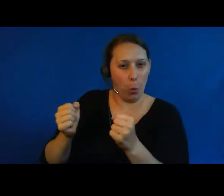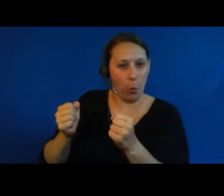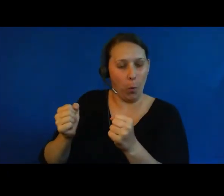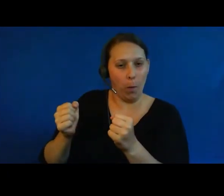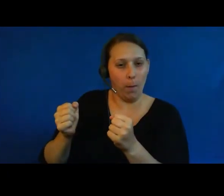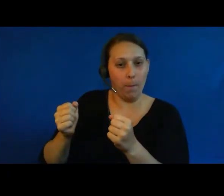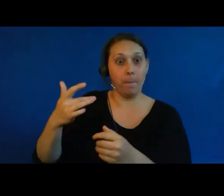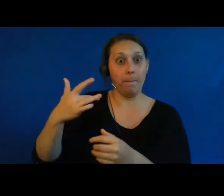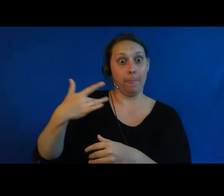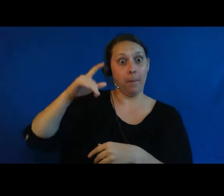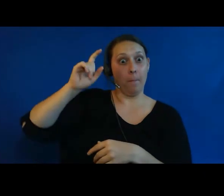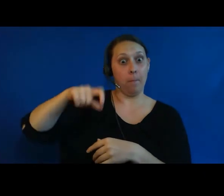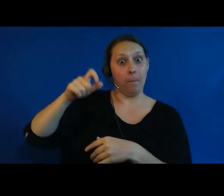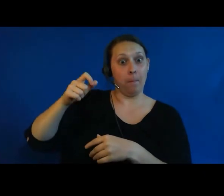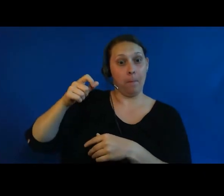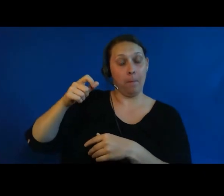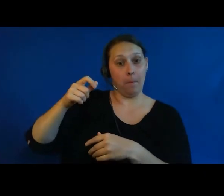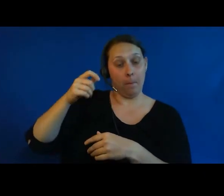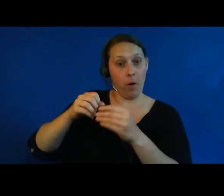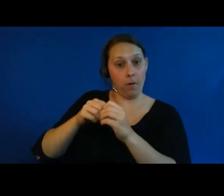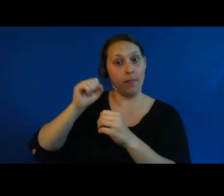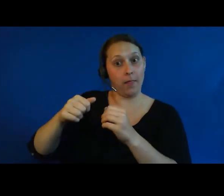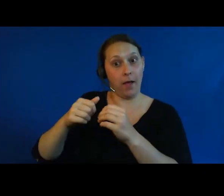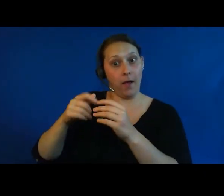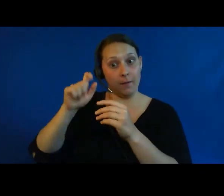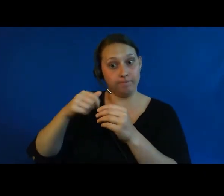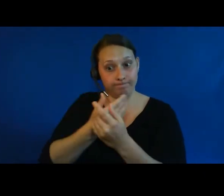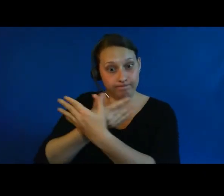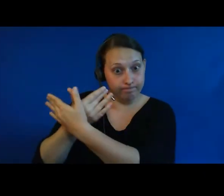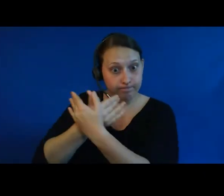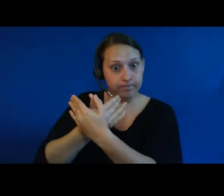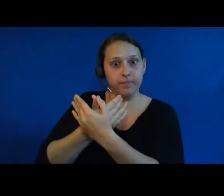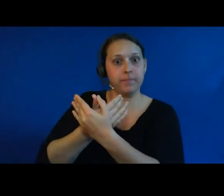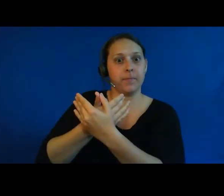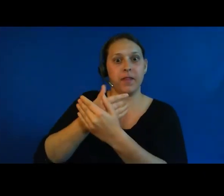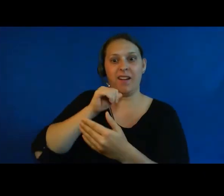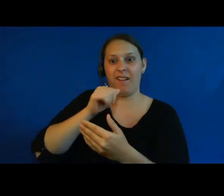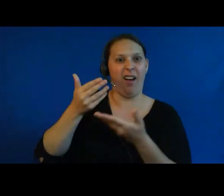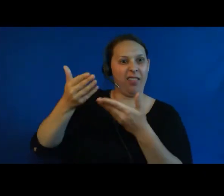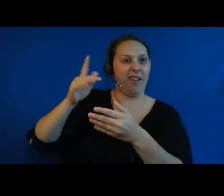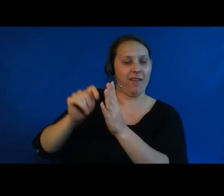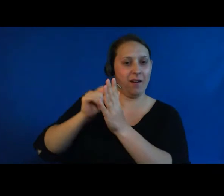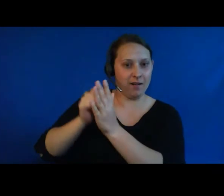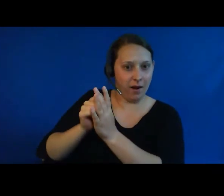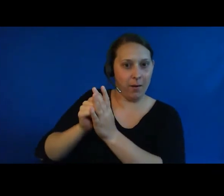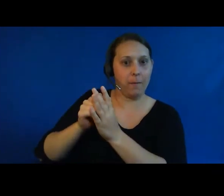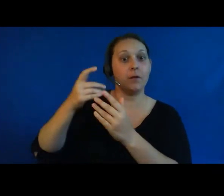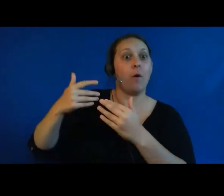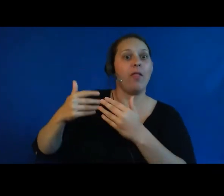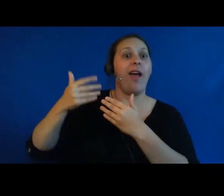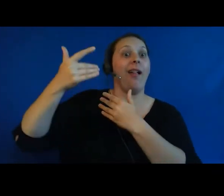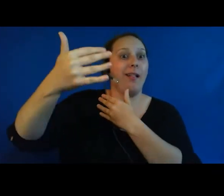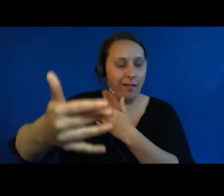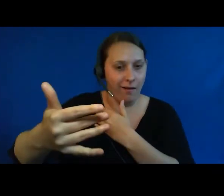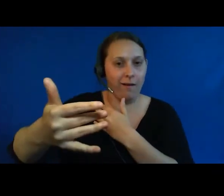would have hatched and been out feeding on the plants, a lot of the food sources weren't there, or the conditions were so bad they weren't able